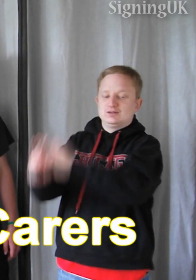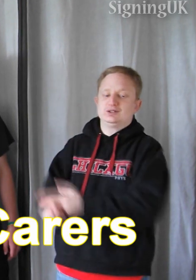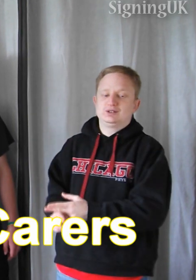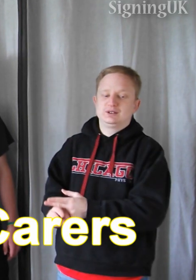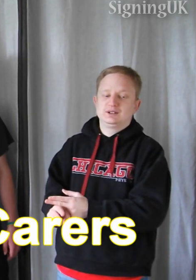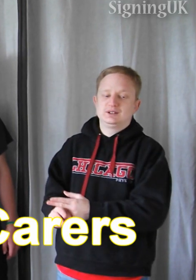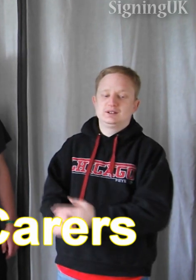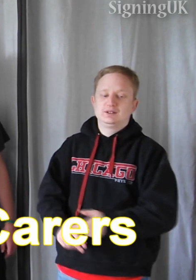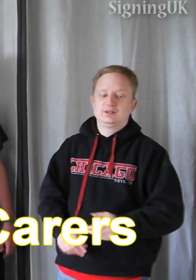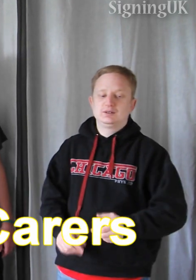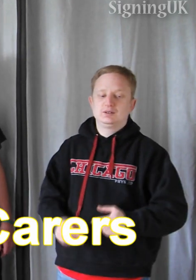chaos.